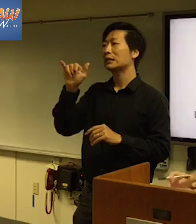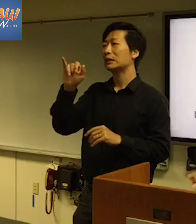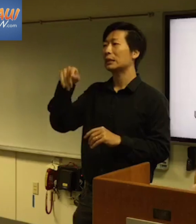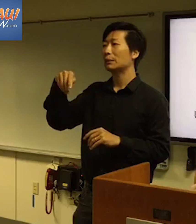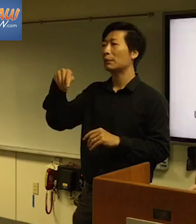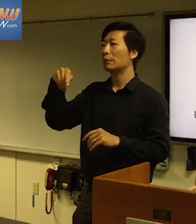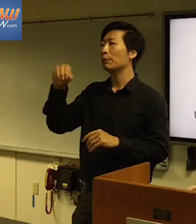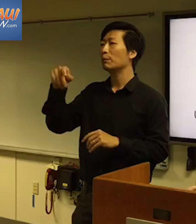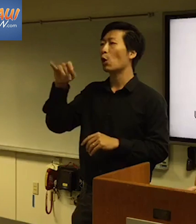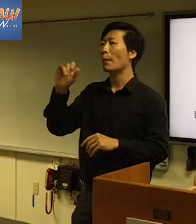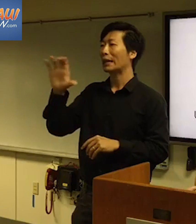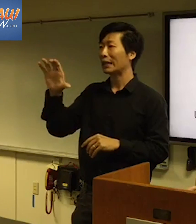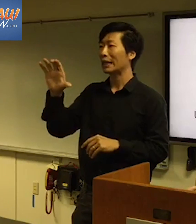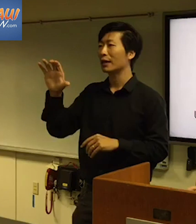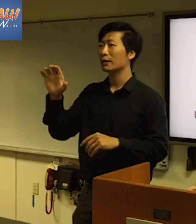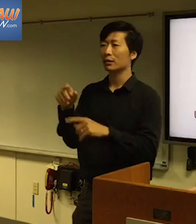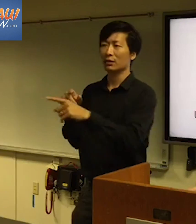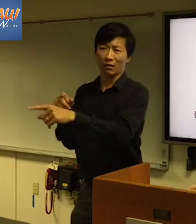that if they need a test?